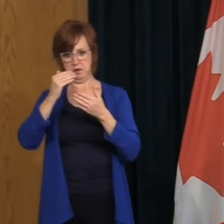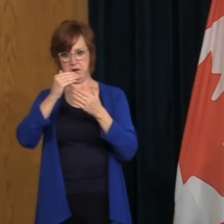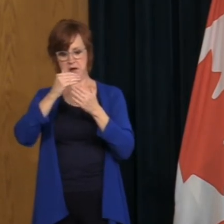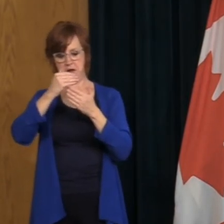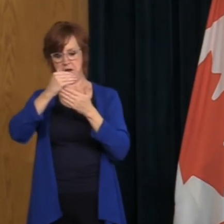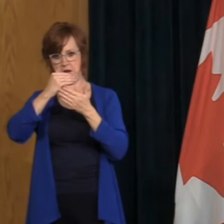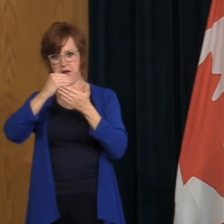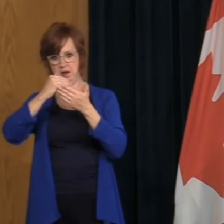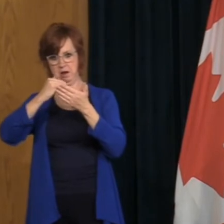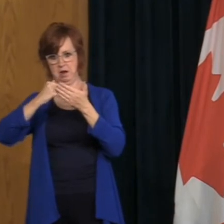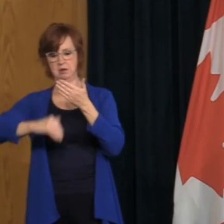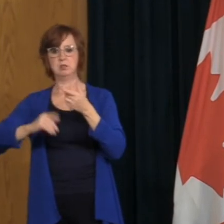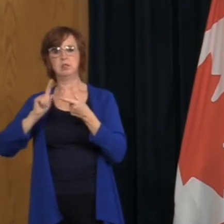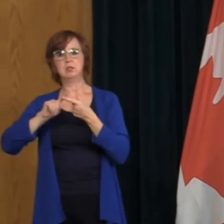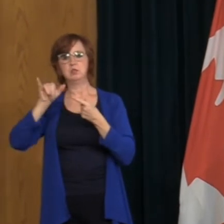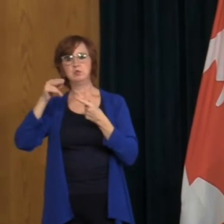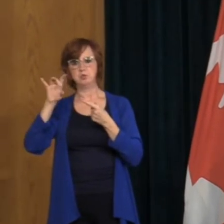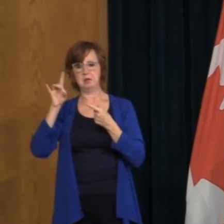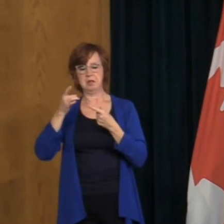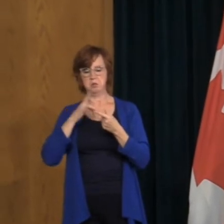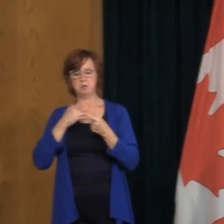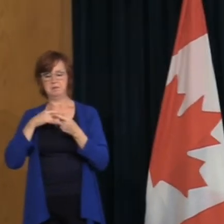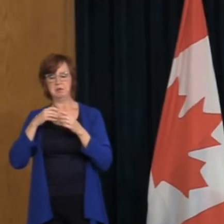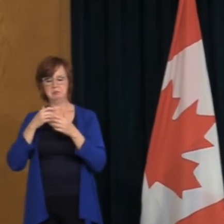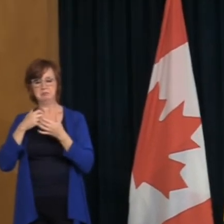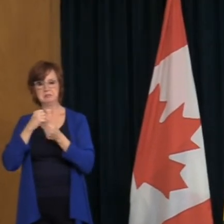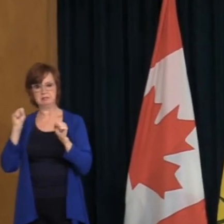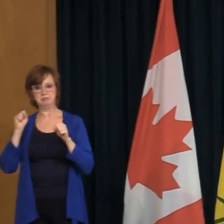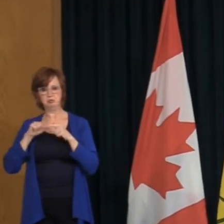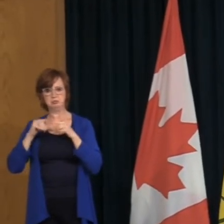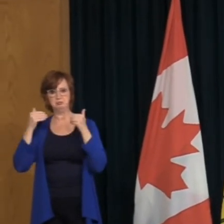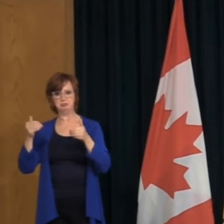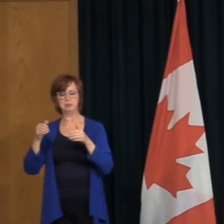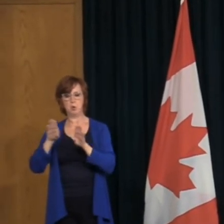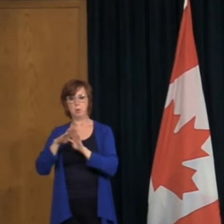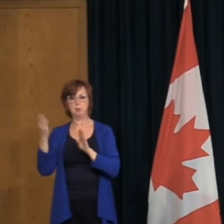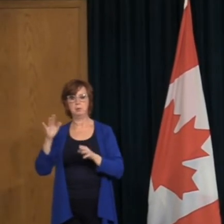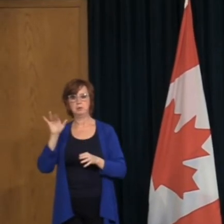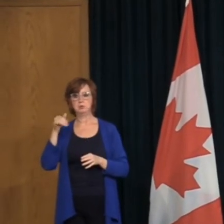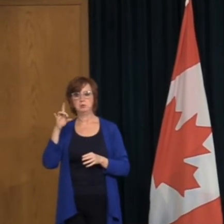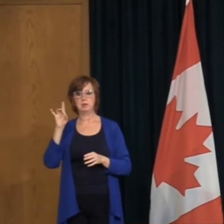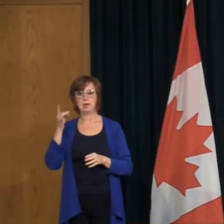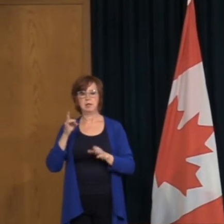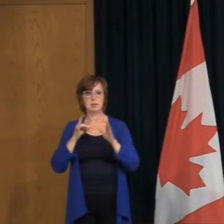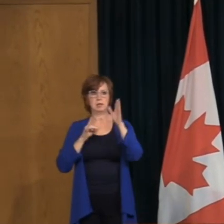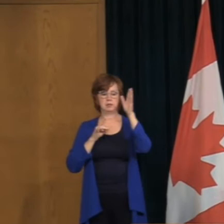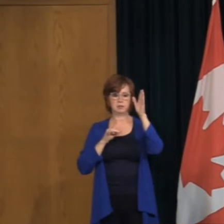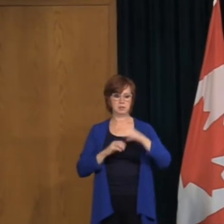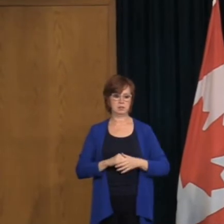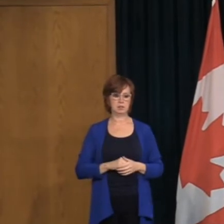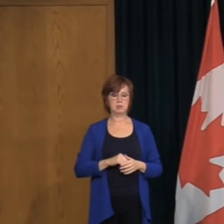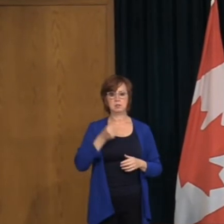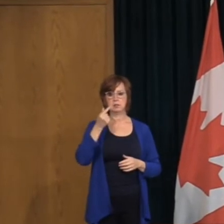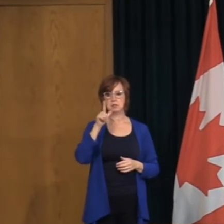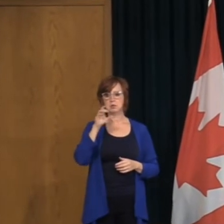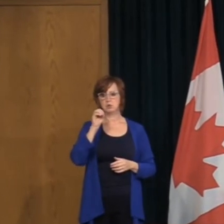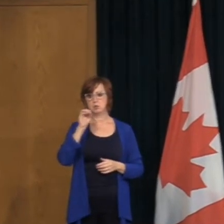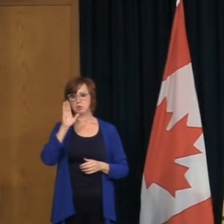3. We'll take our next question on the line. Operator? We have Kayleen Sawatsky with